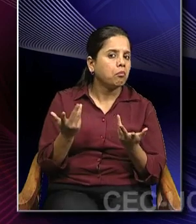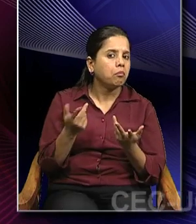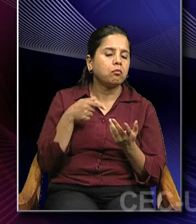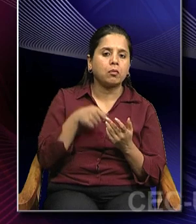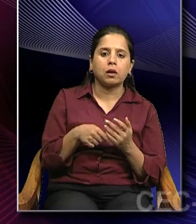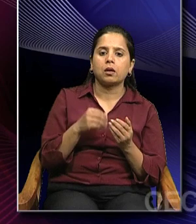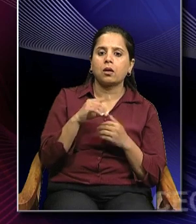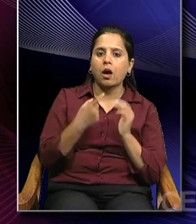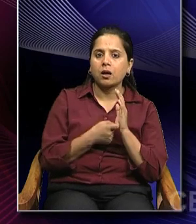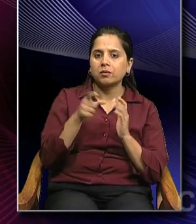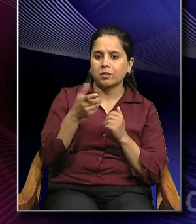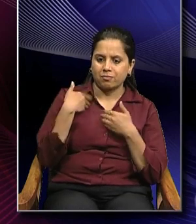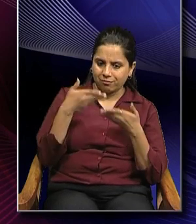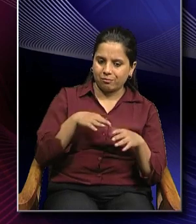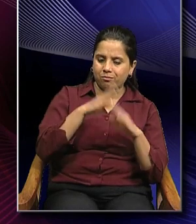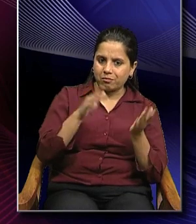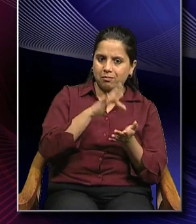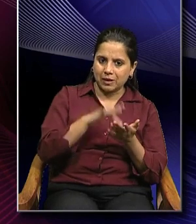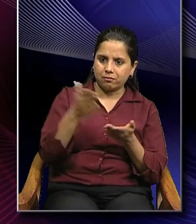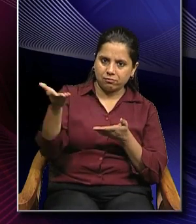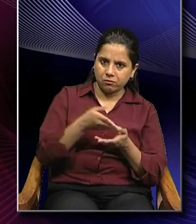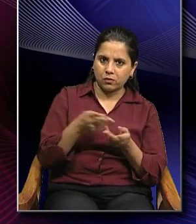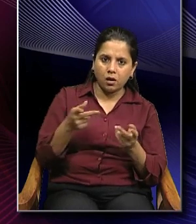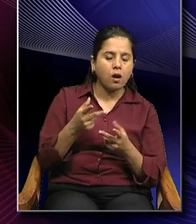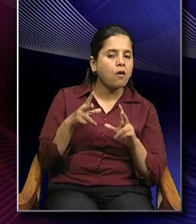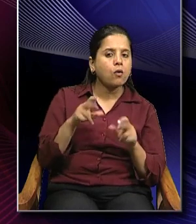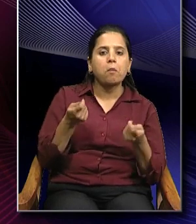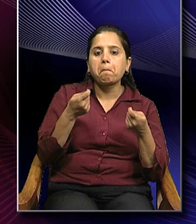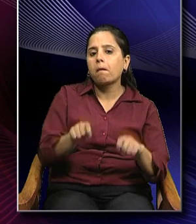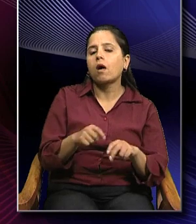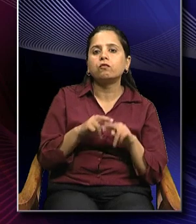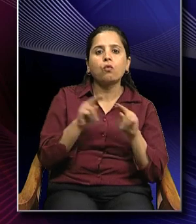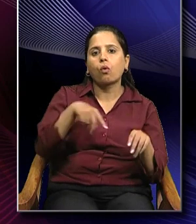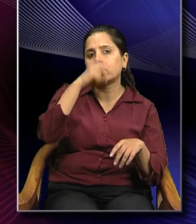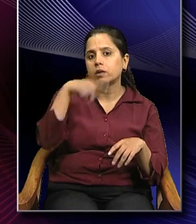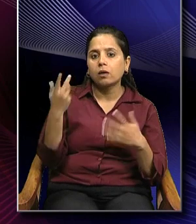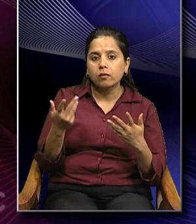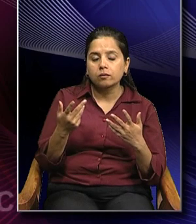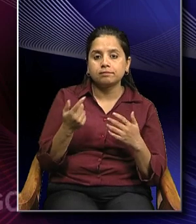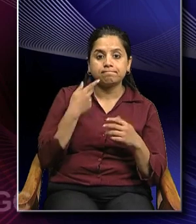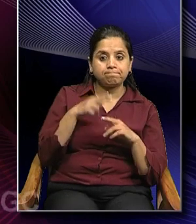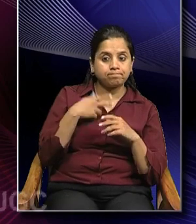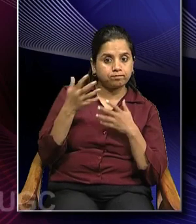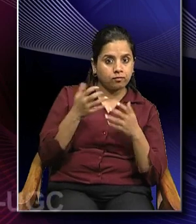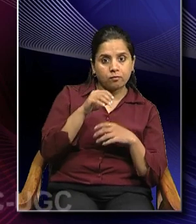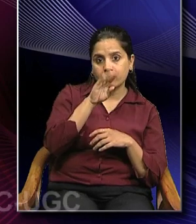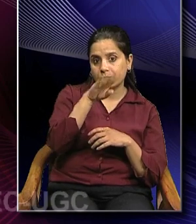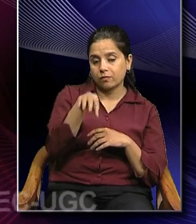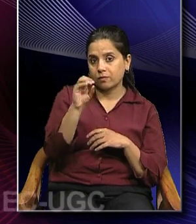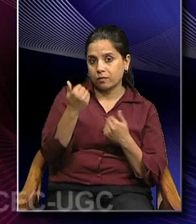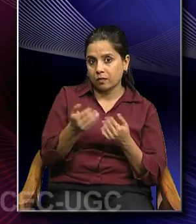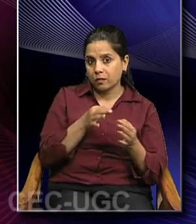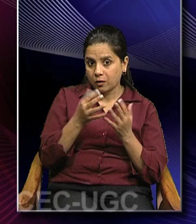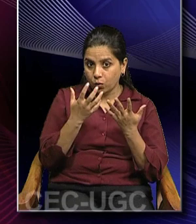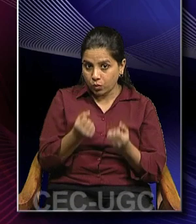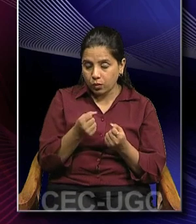calling customers at your place, as there was a complete lockdown. So, if I have to define marketing 4.0, I would